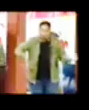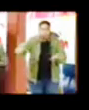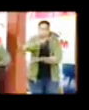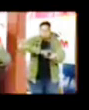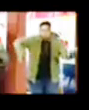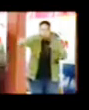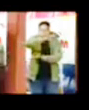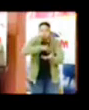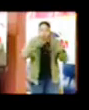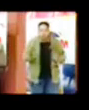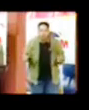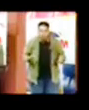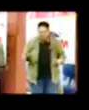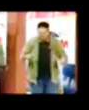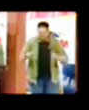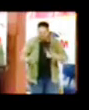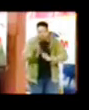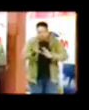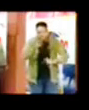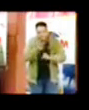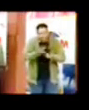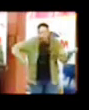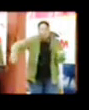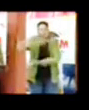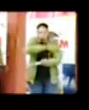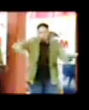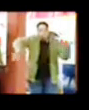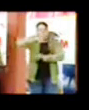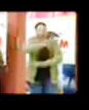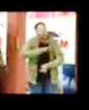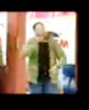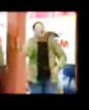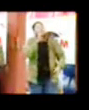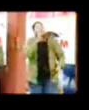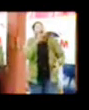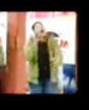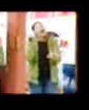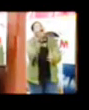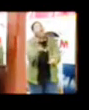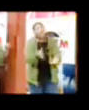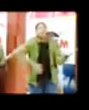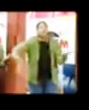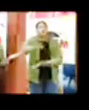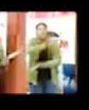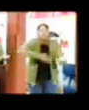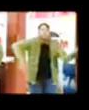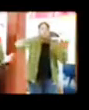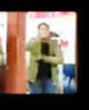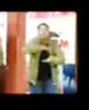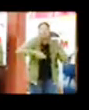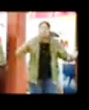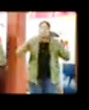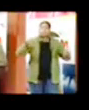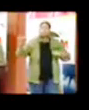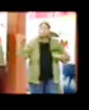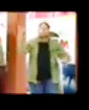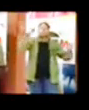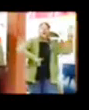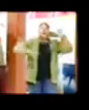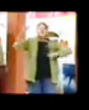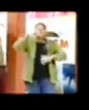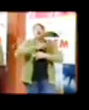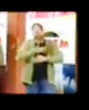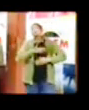system, and so it keeps it generating. And you know, they are very warm waters of the Caribbean Sea that all our tourists always flock Jamaica